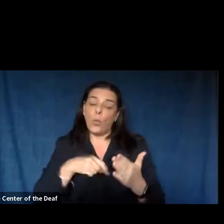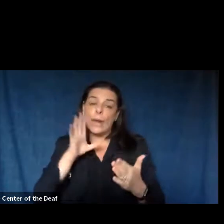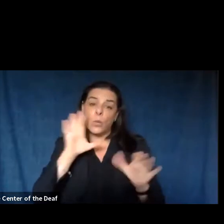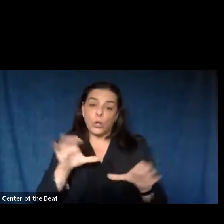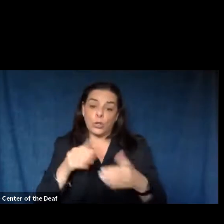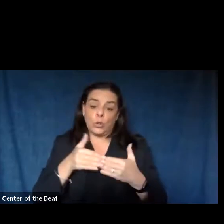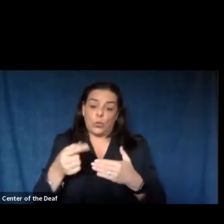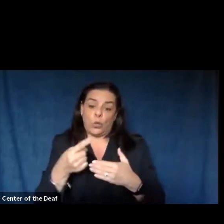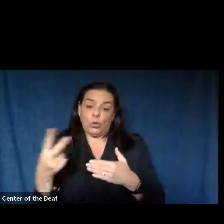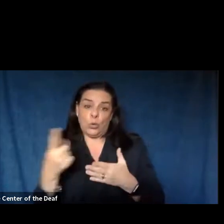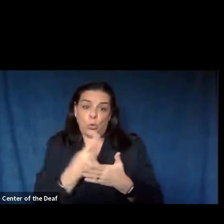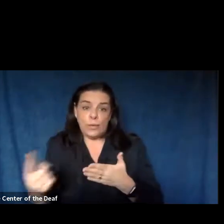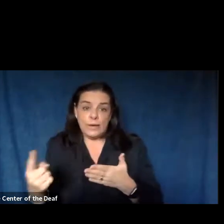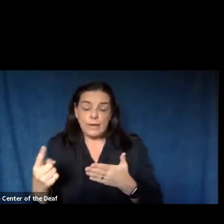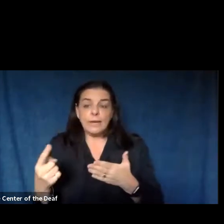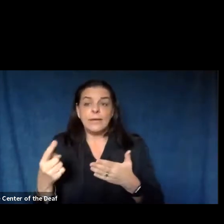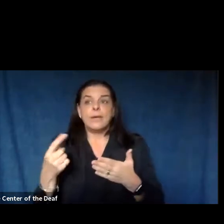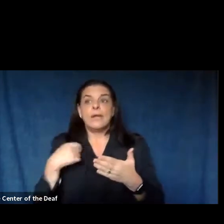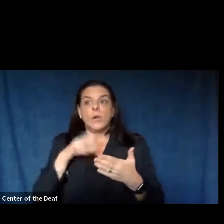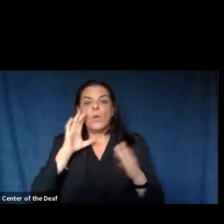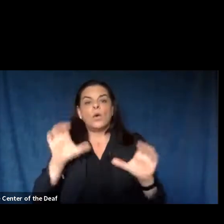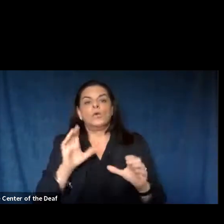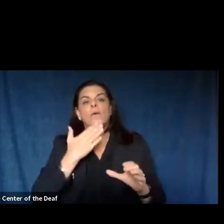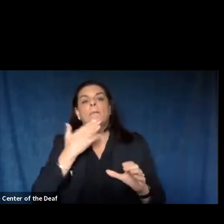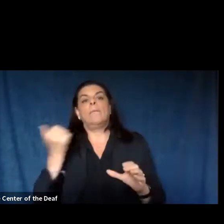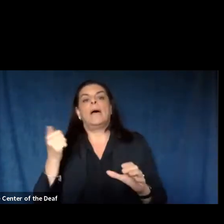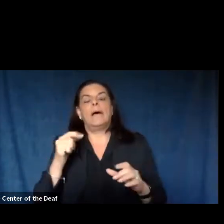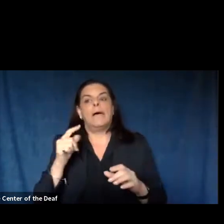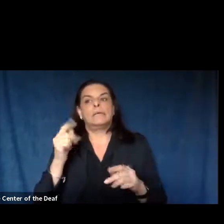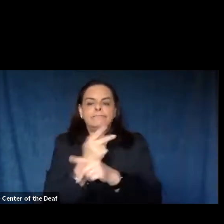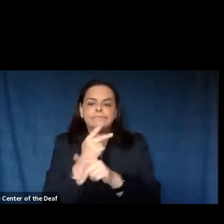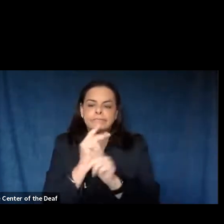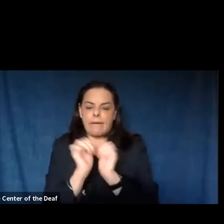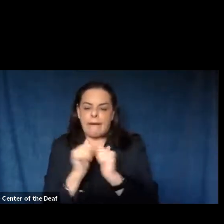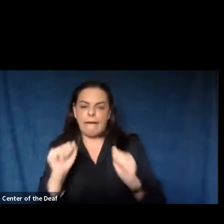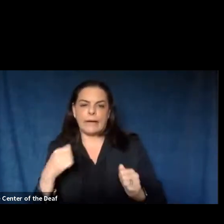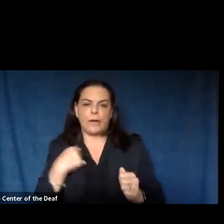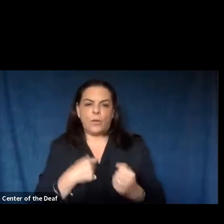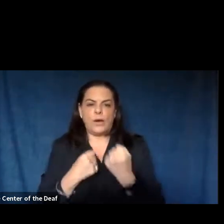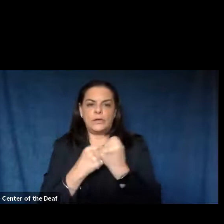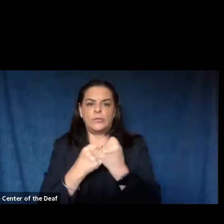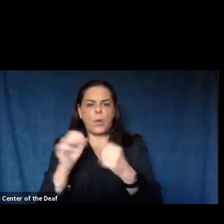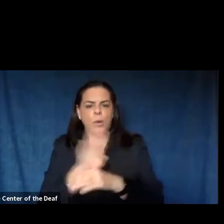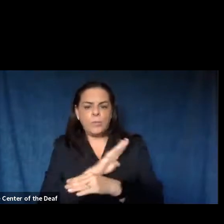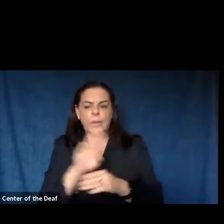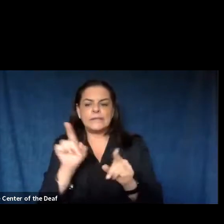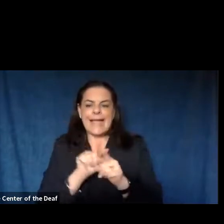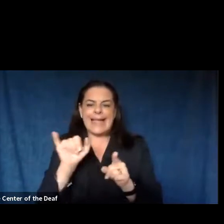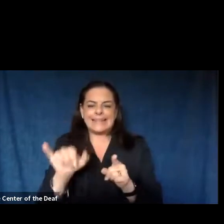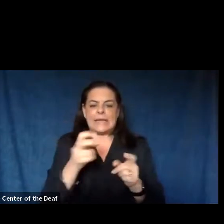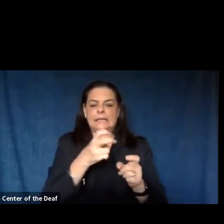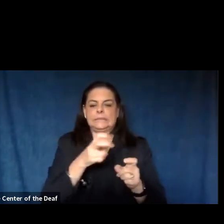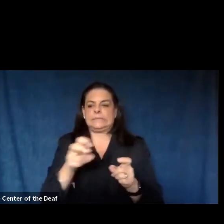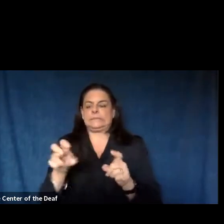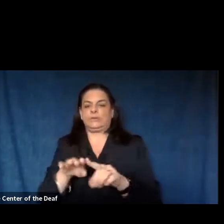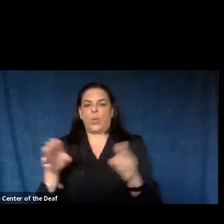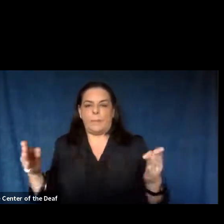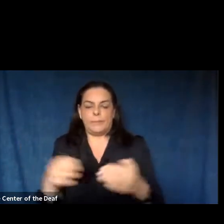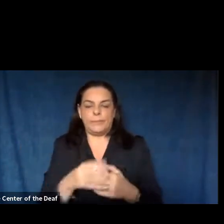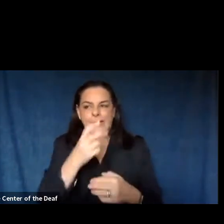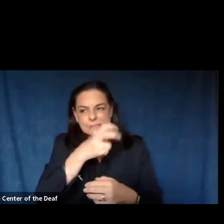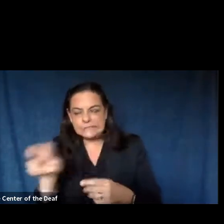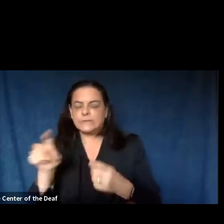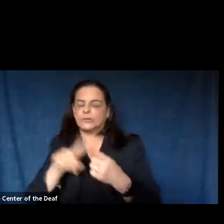is doing our best to figure out how we are able to support businesses as they make that transition. From Vincent